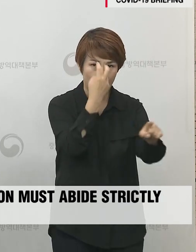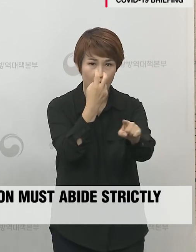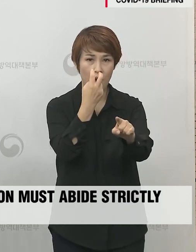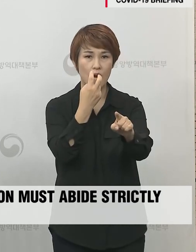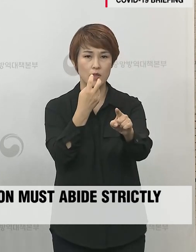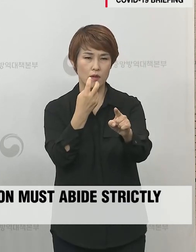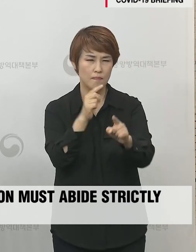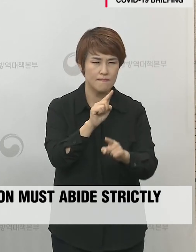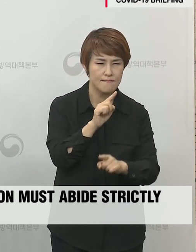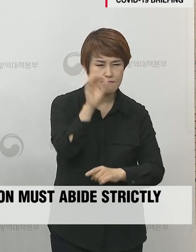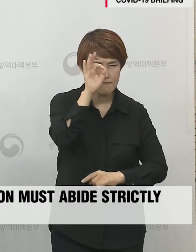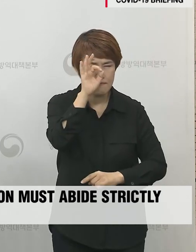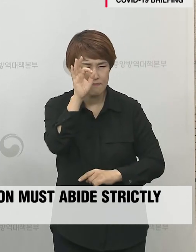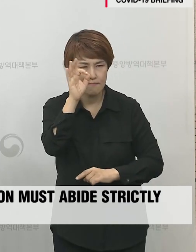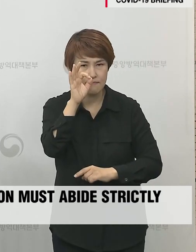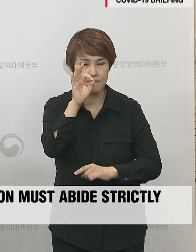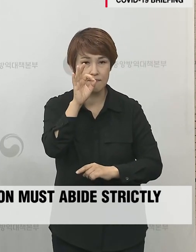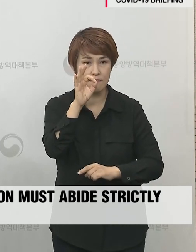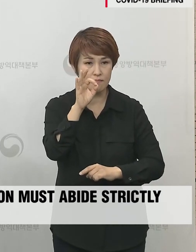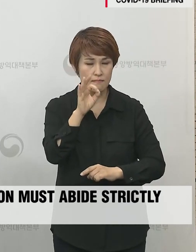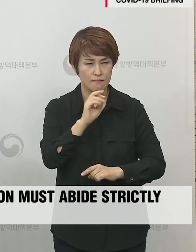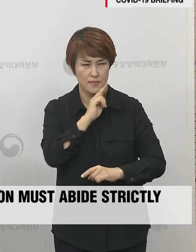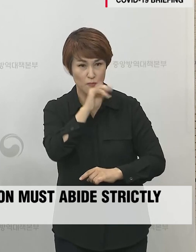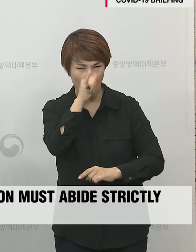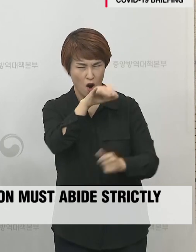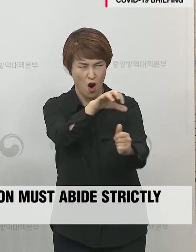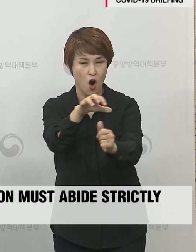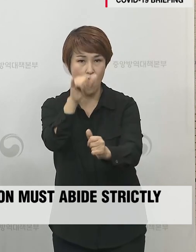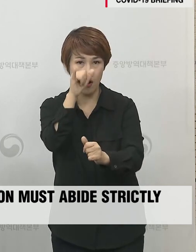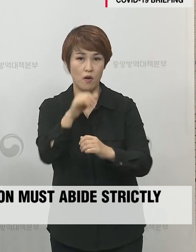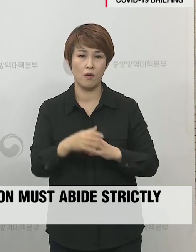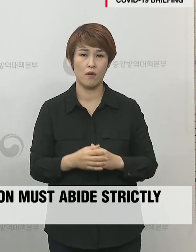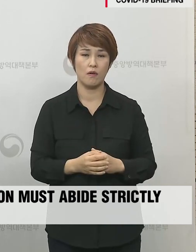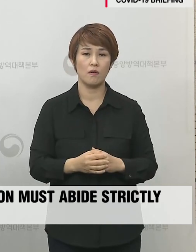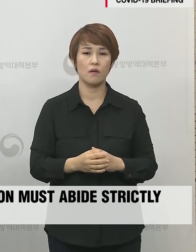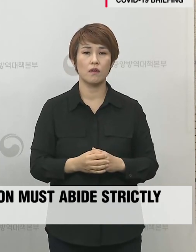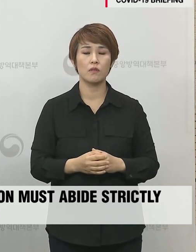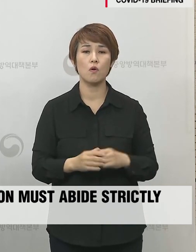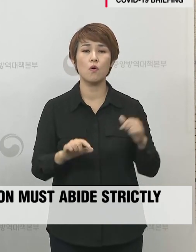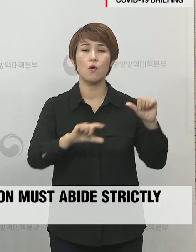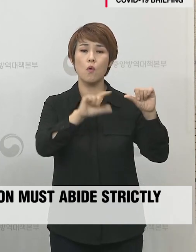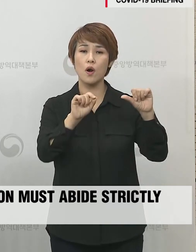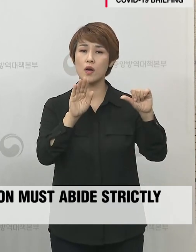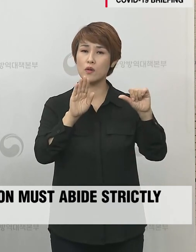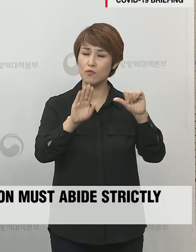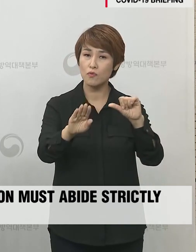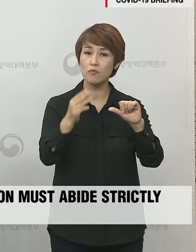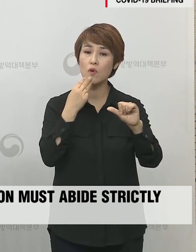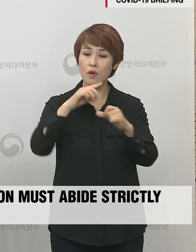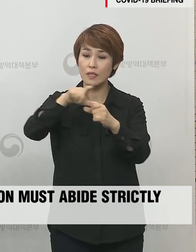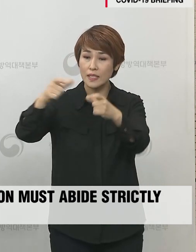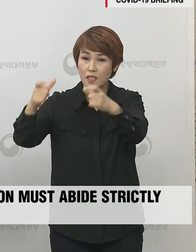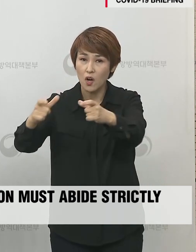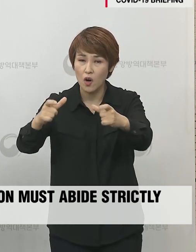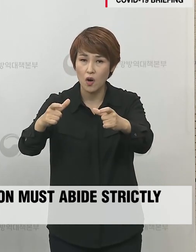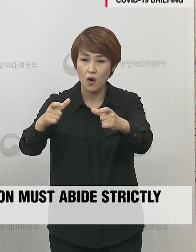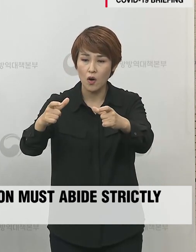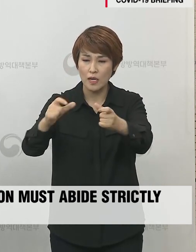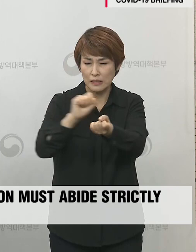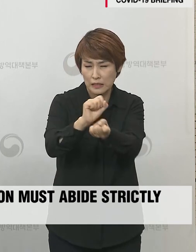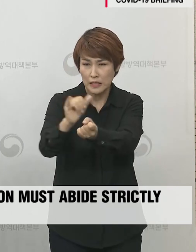suspected symptoms, and the quarantine authorities will also continue to keep our utmost efforts to curb the further spread of the